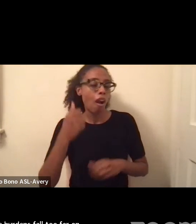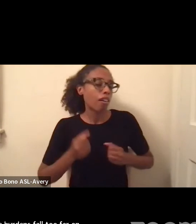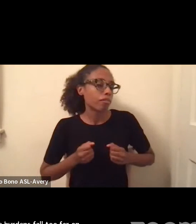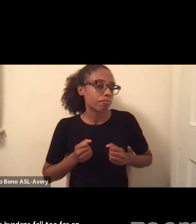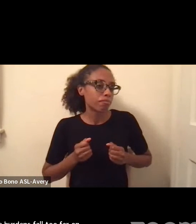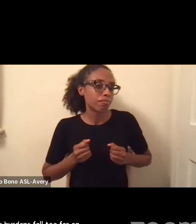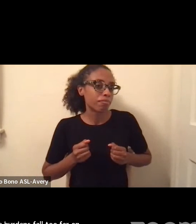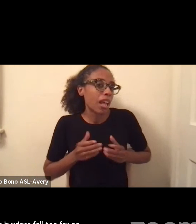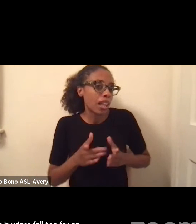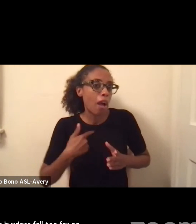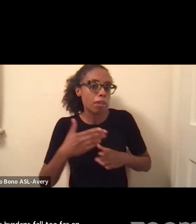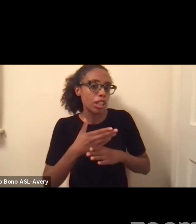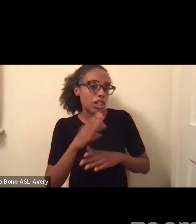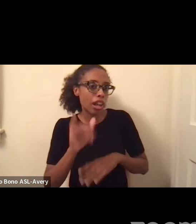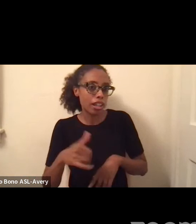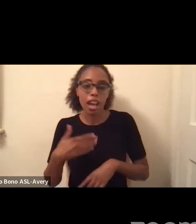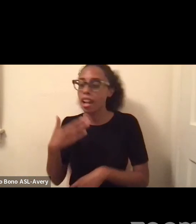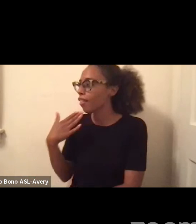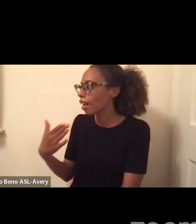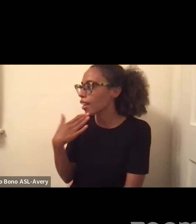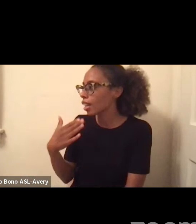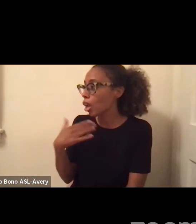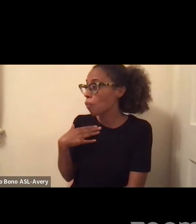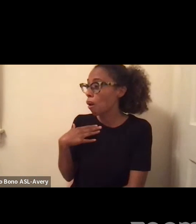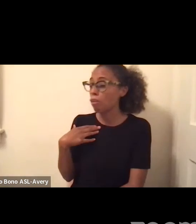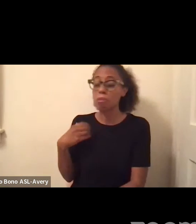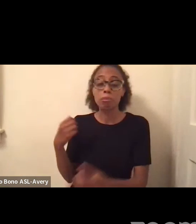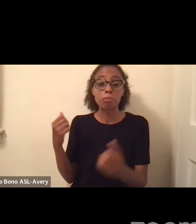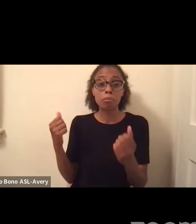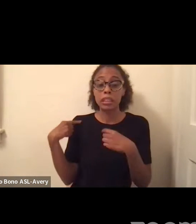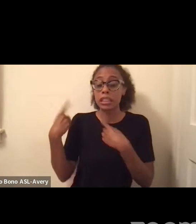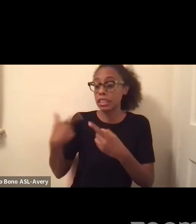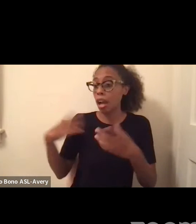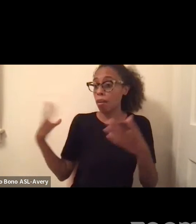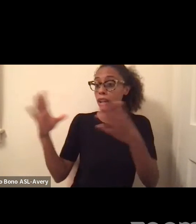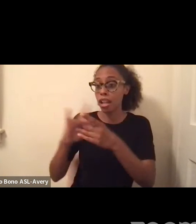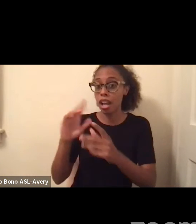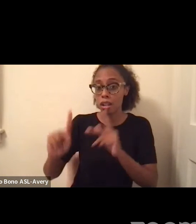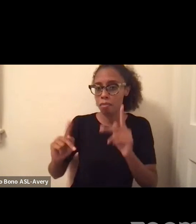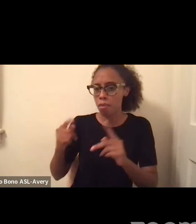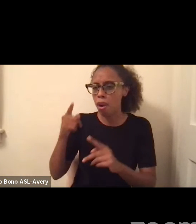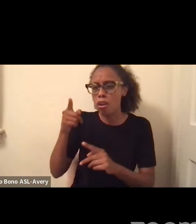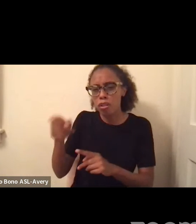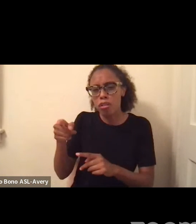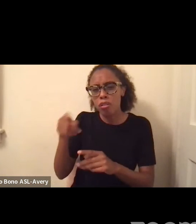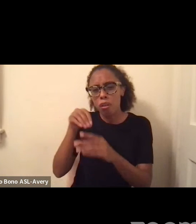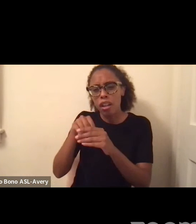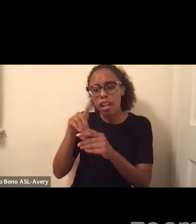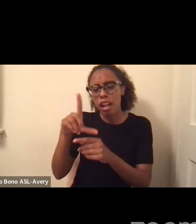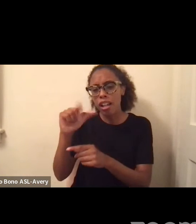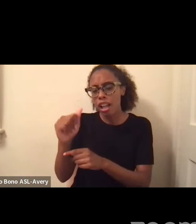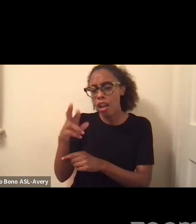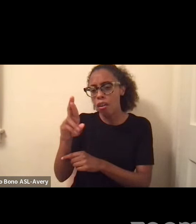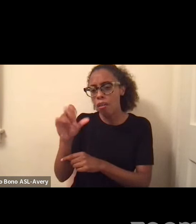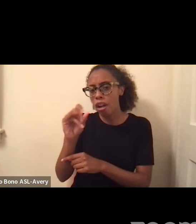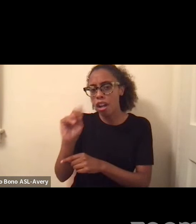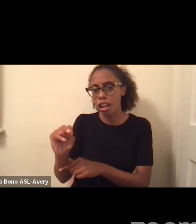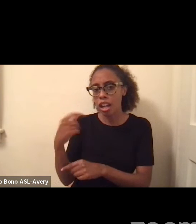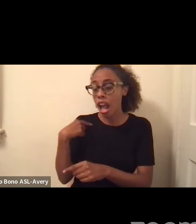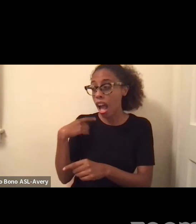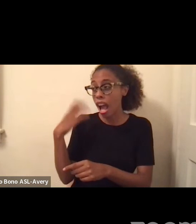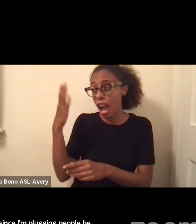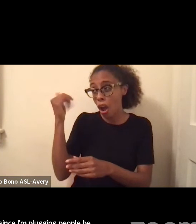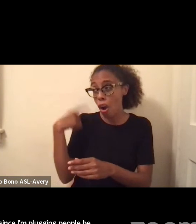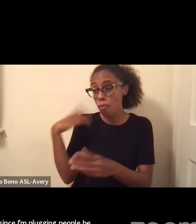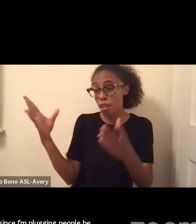plugging people with folks, are you in LA, Ryan? Yeah, I'm here. I hope you're plugged in already